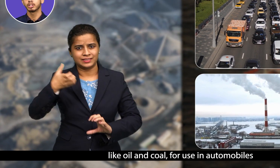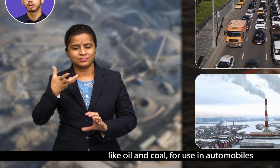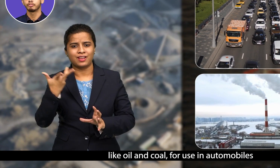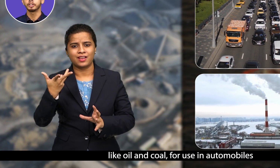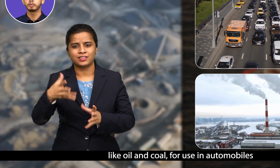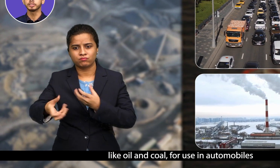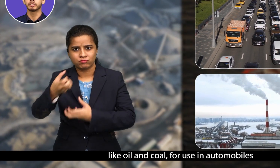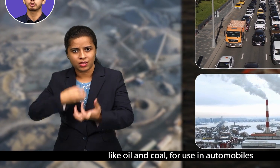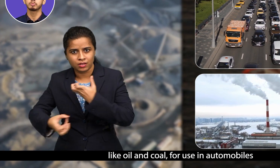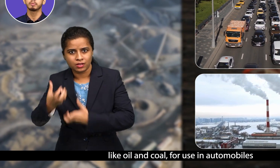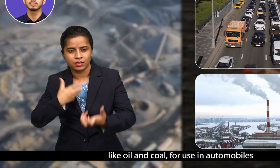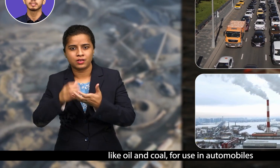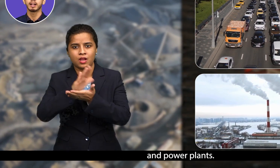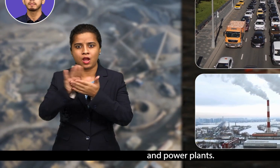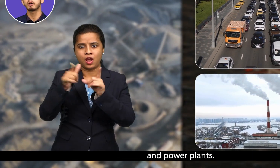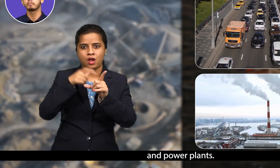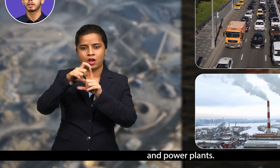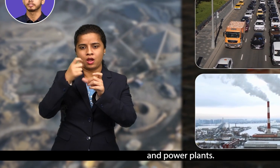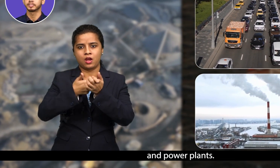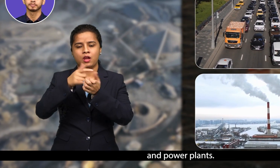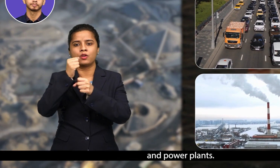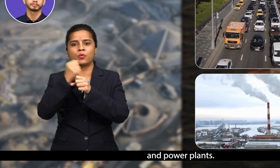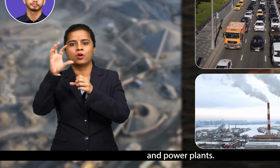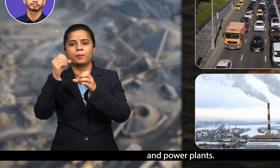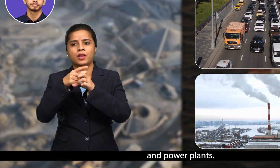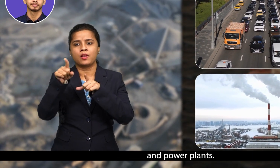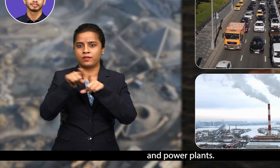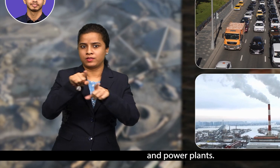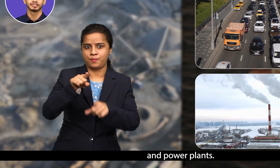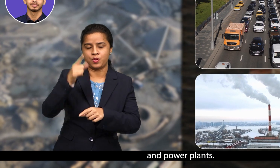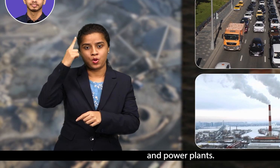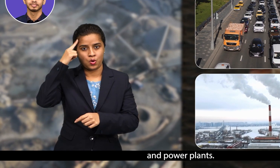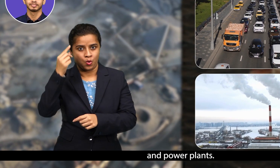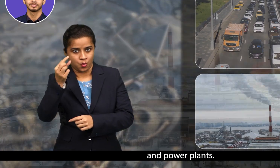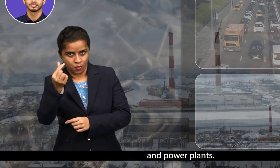coal for use in automobiles and power plants.